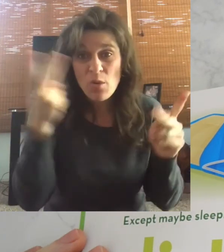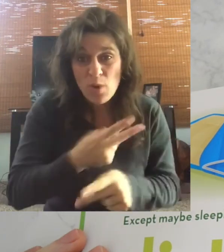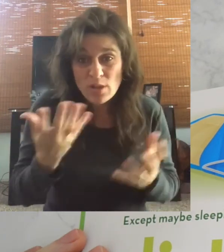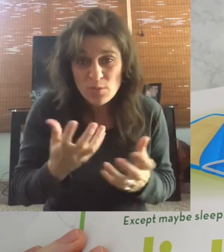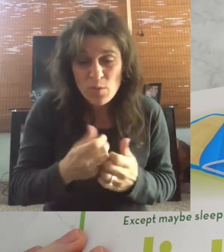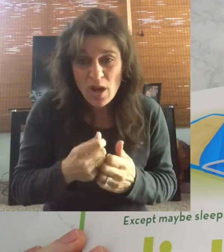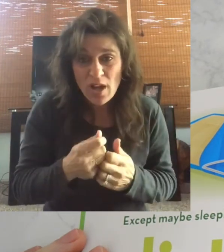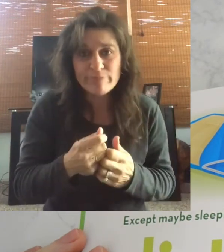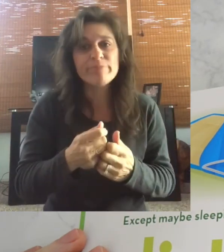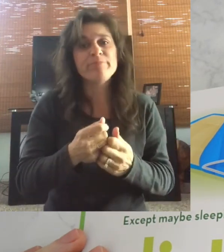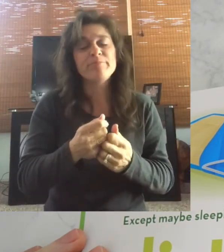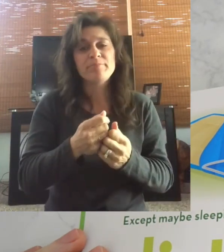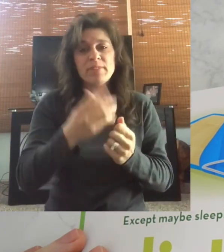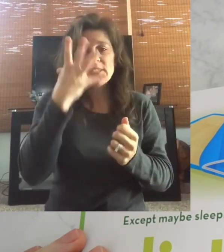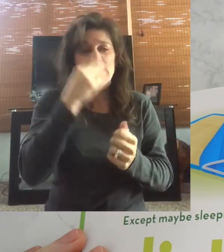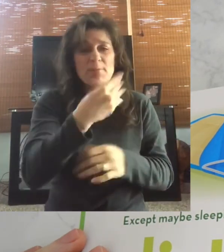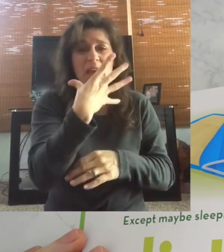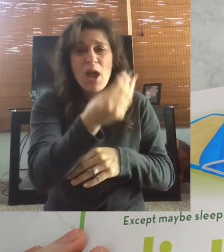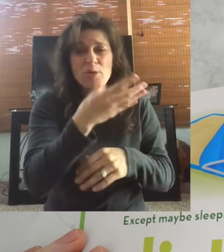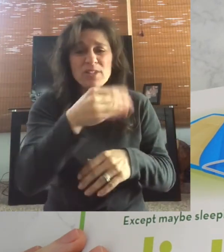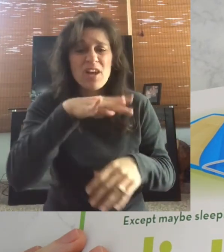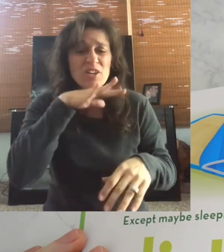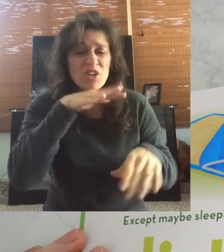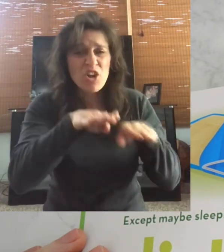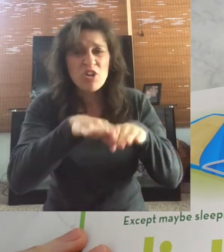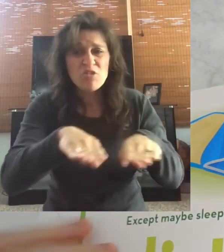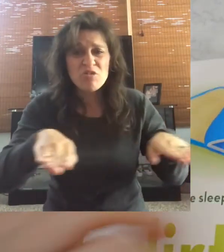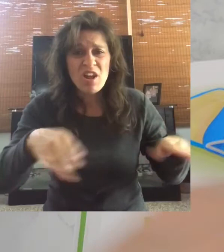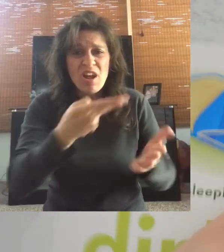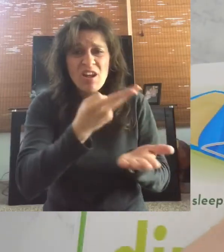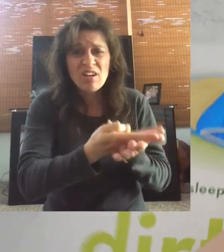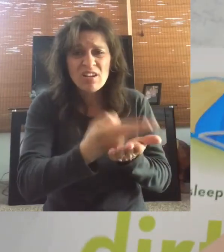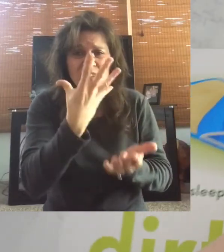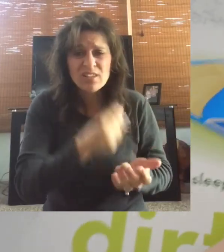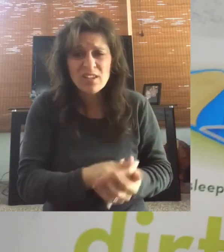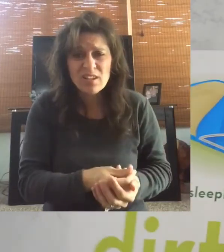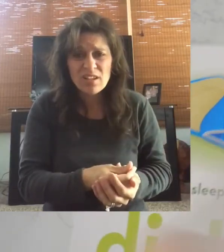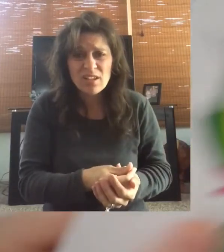Except maybe sleeping on the dirty ground.